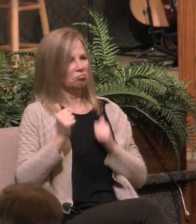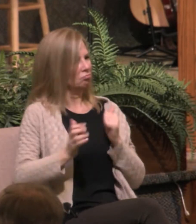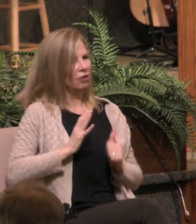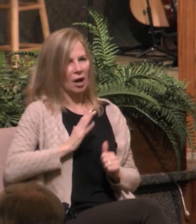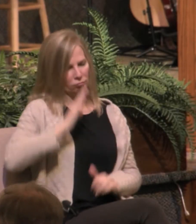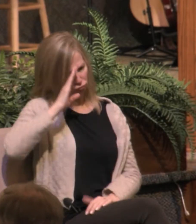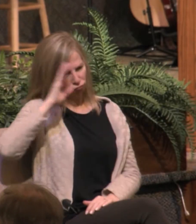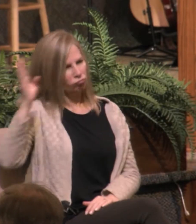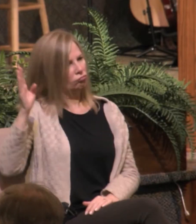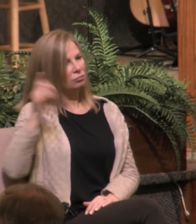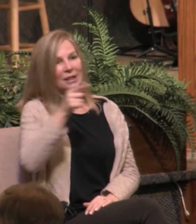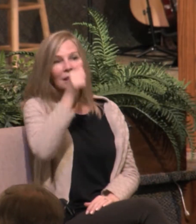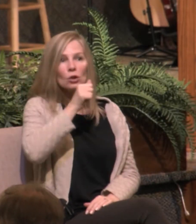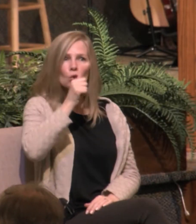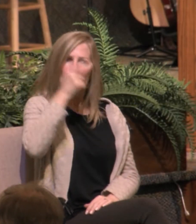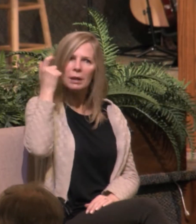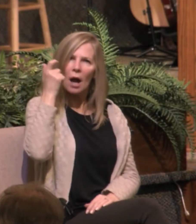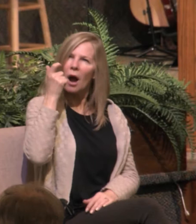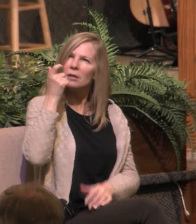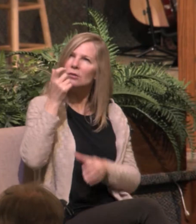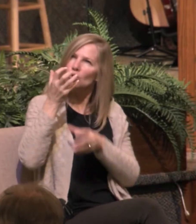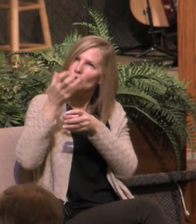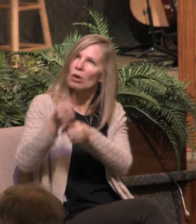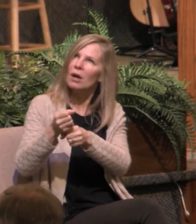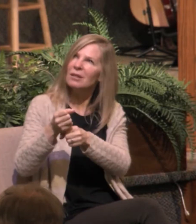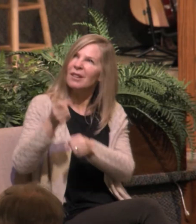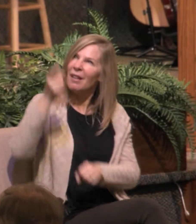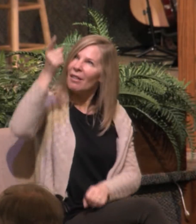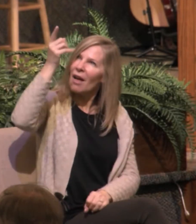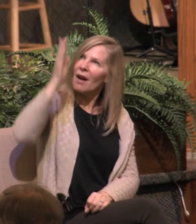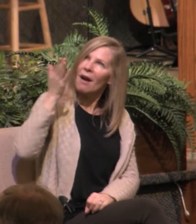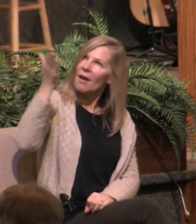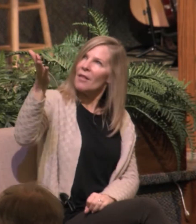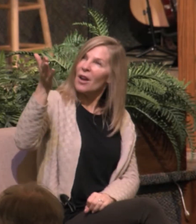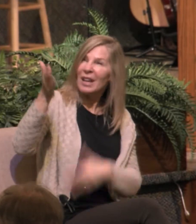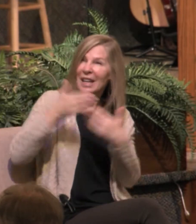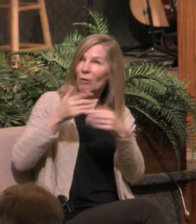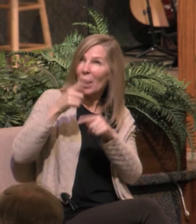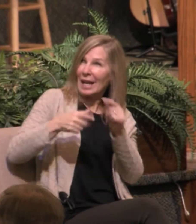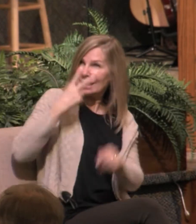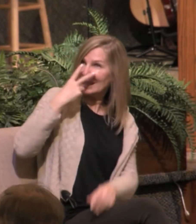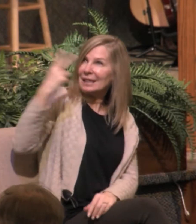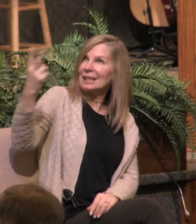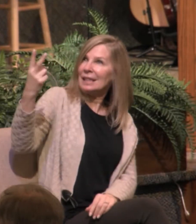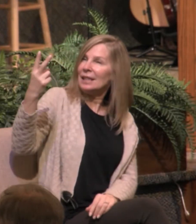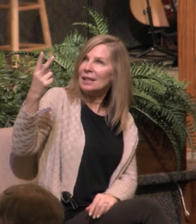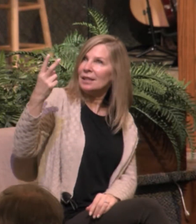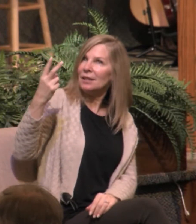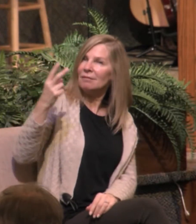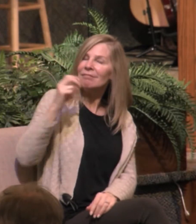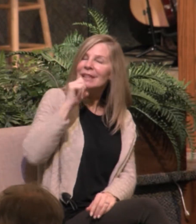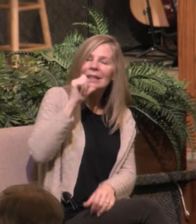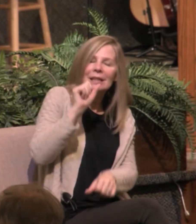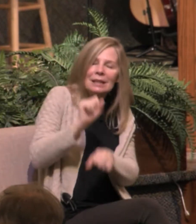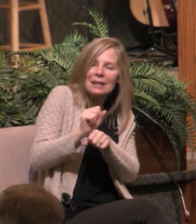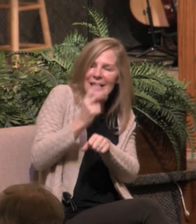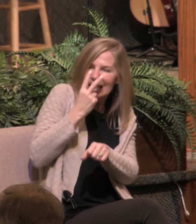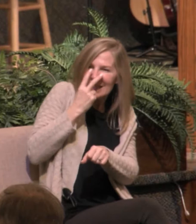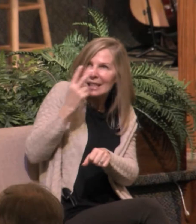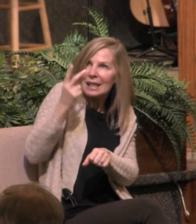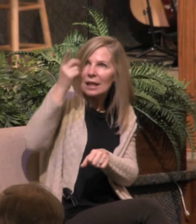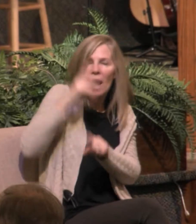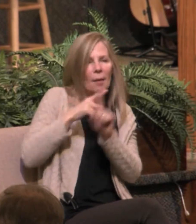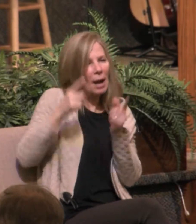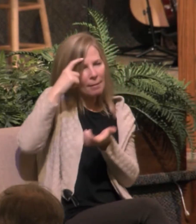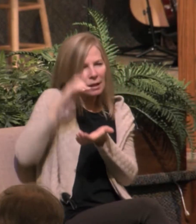He endured because he began to trust in the God who he couldn't see. He didn't actually see the unseen God. He